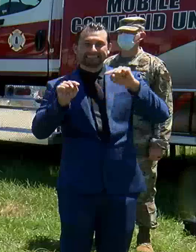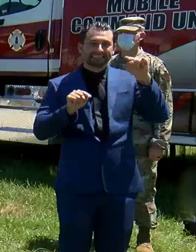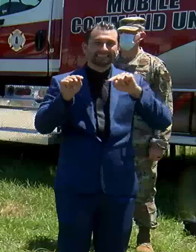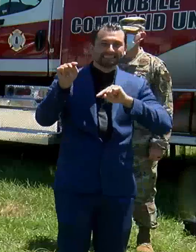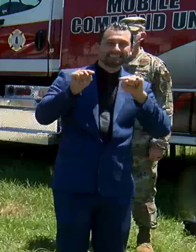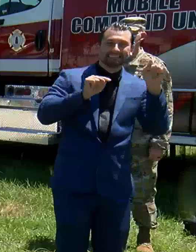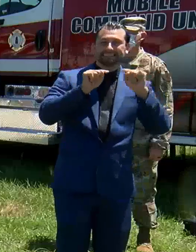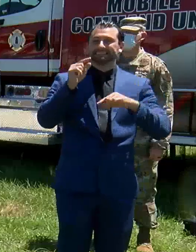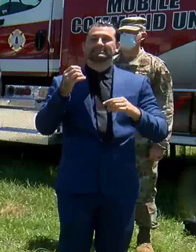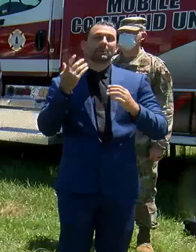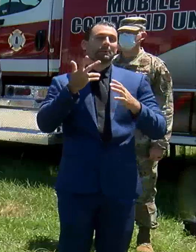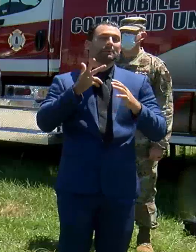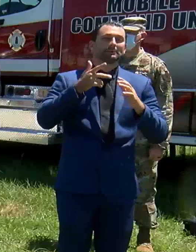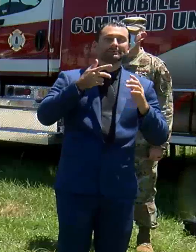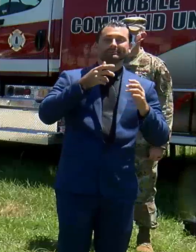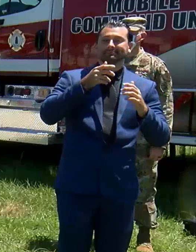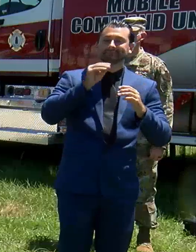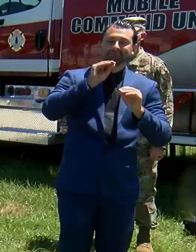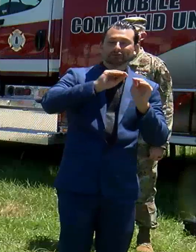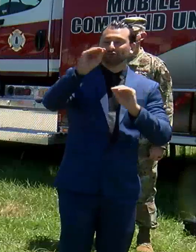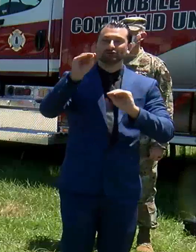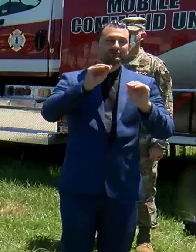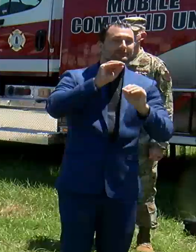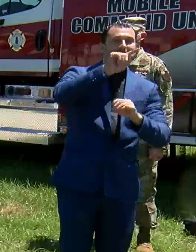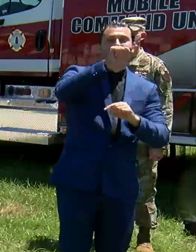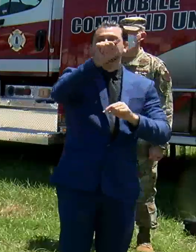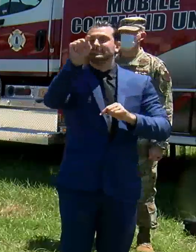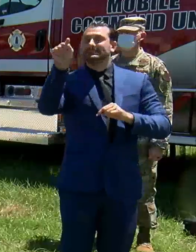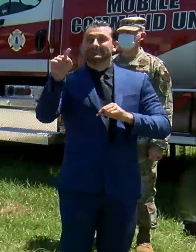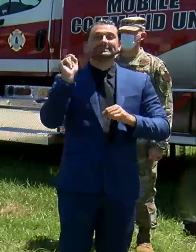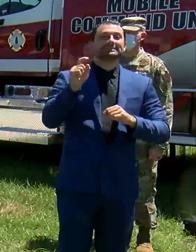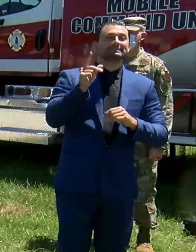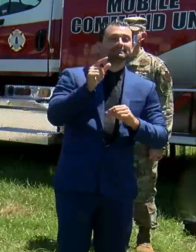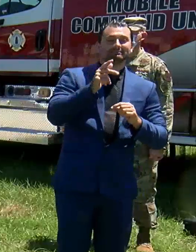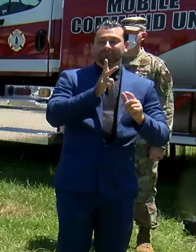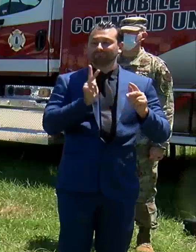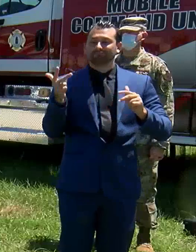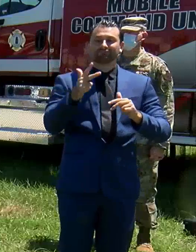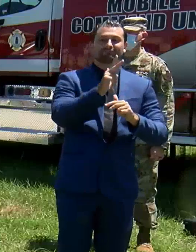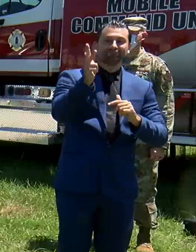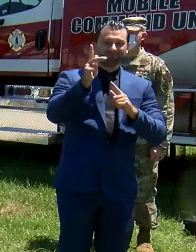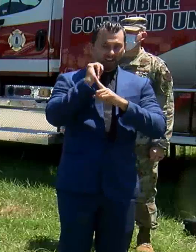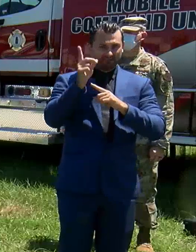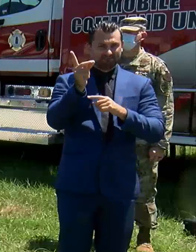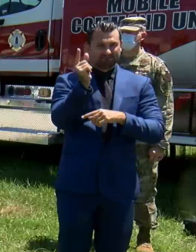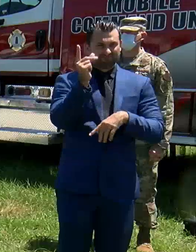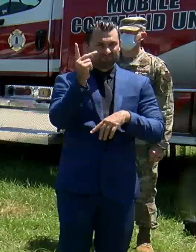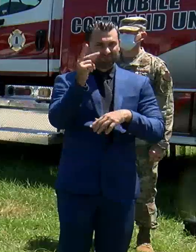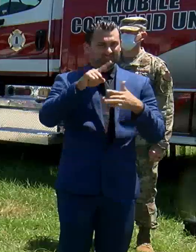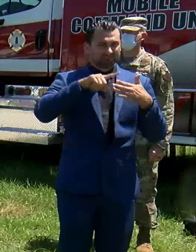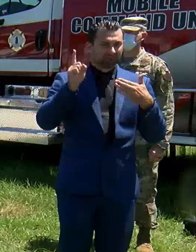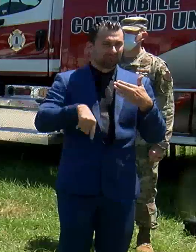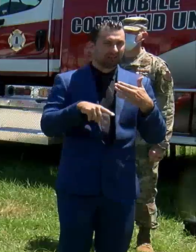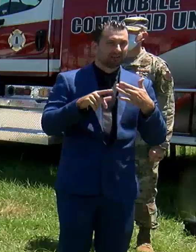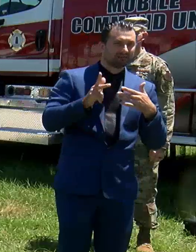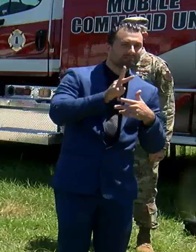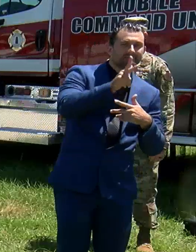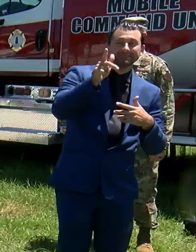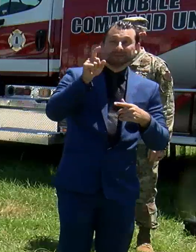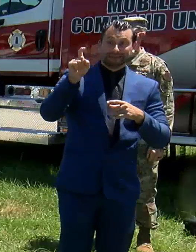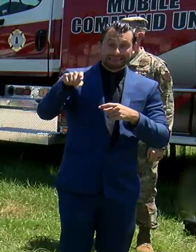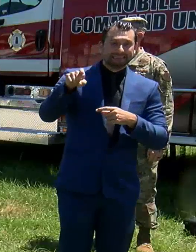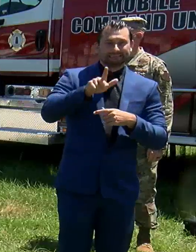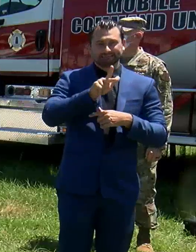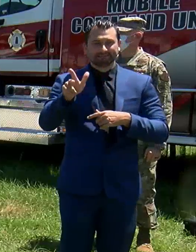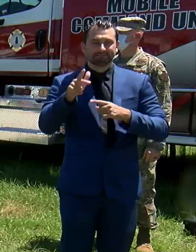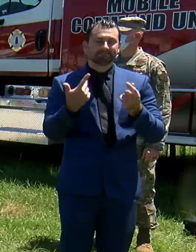to the Panhandle, goes over to Duval. I mean, we are going to move that thing around to continue to try to get different samples from long-term care facilities and get